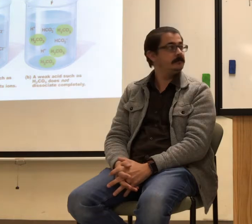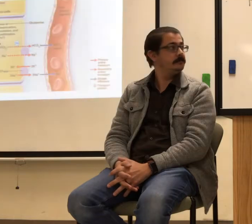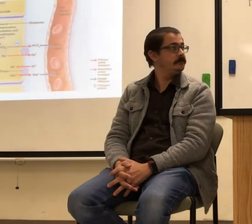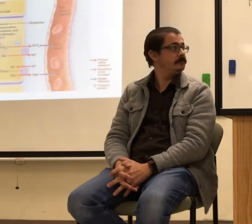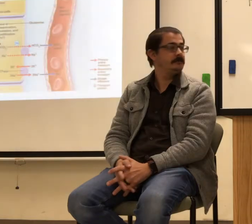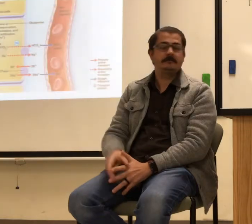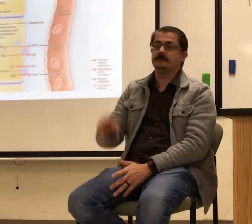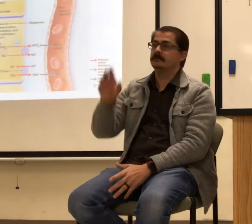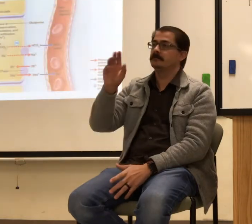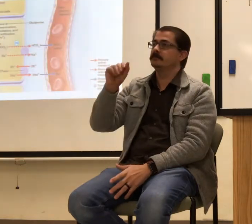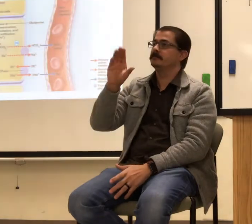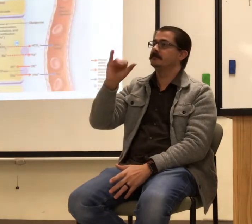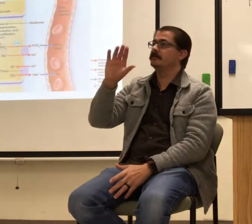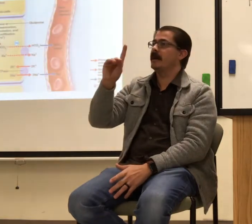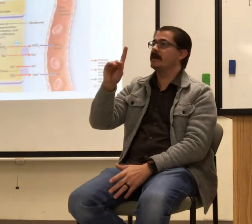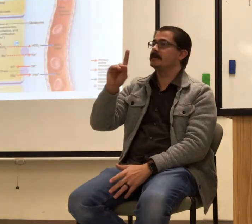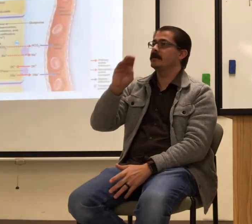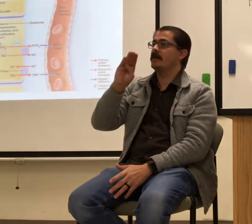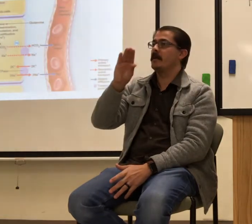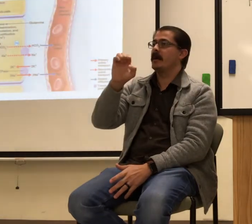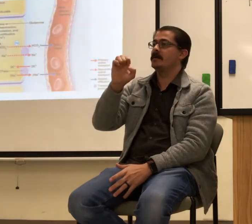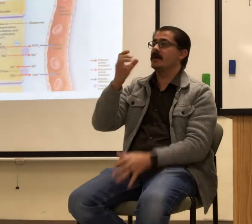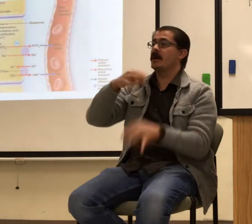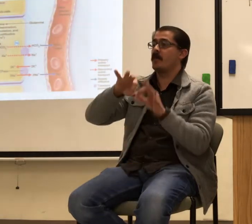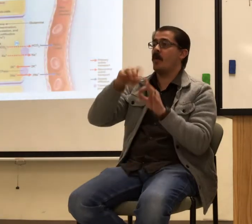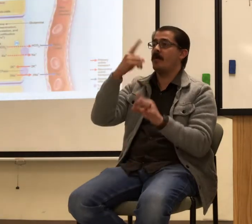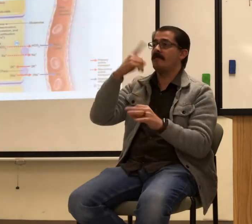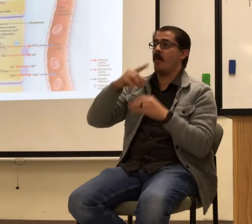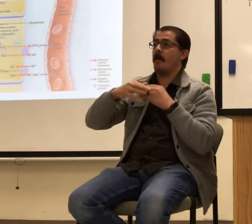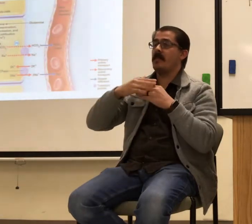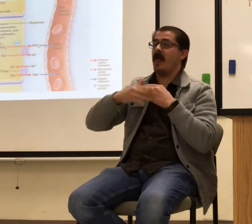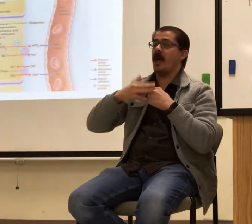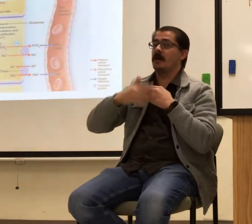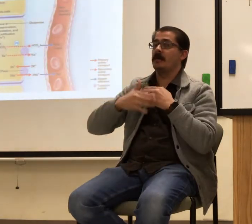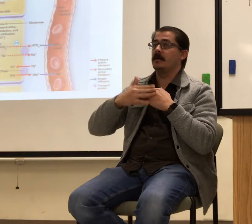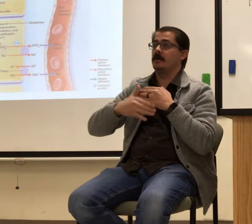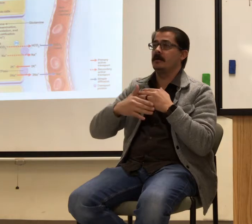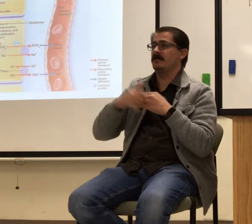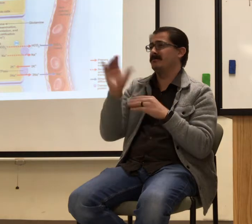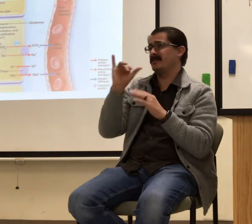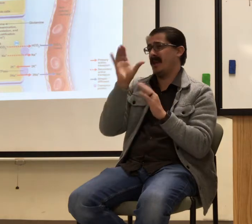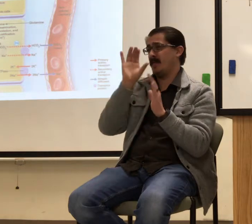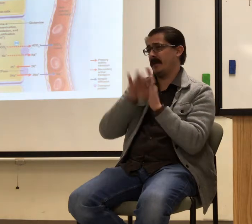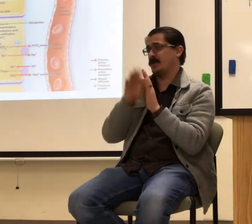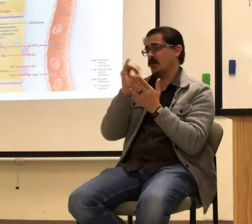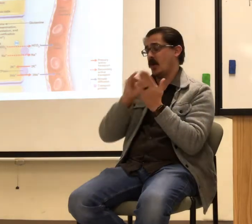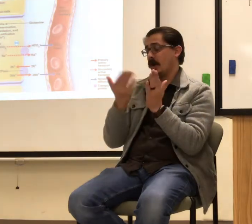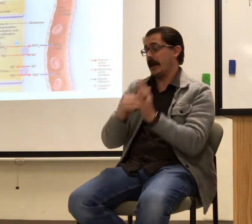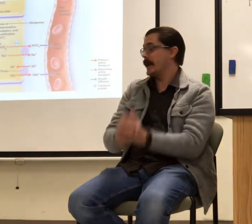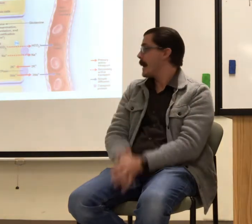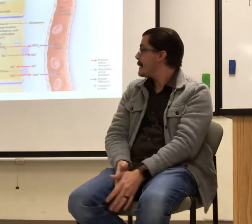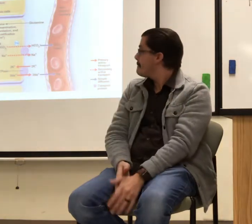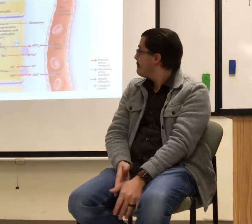acids and bases are important for blood. Here's the same picture. Let's kind of draw it again.